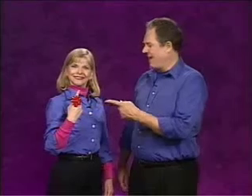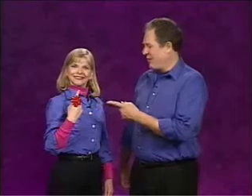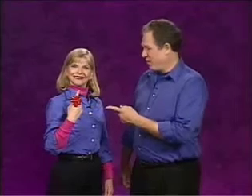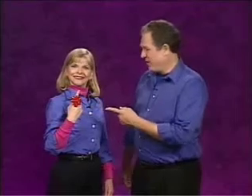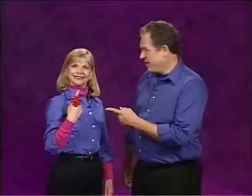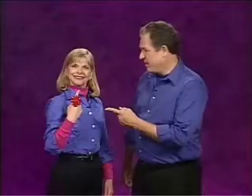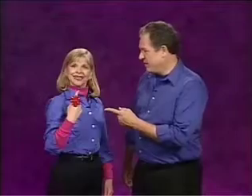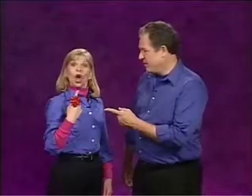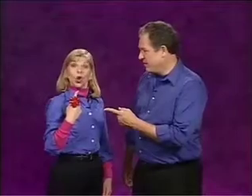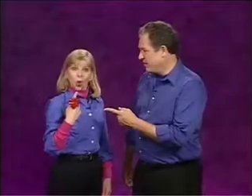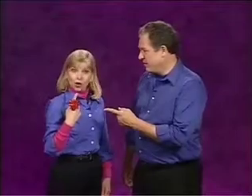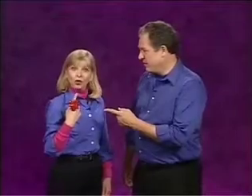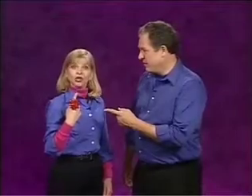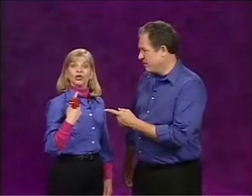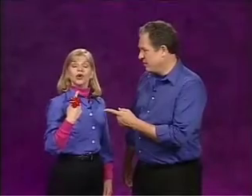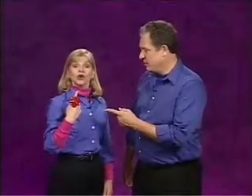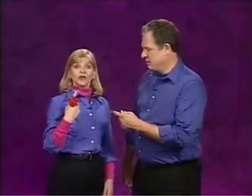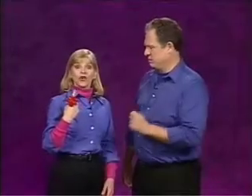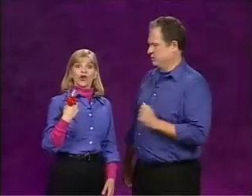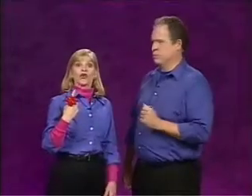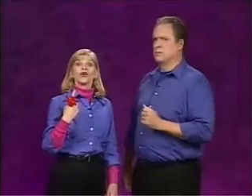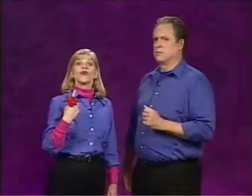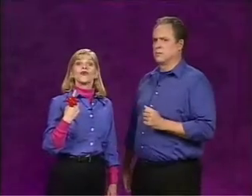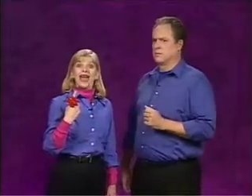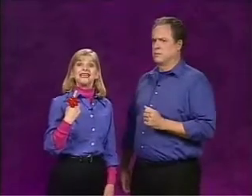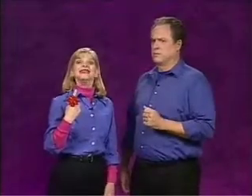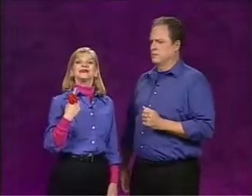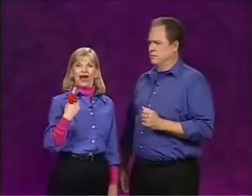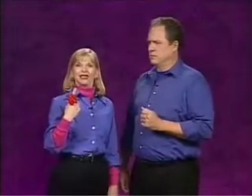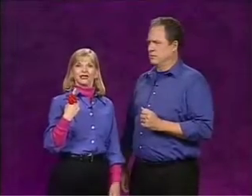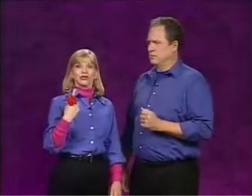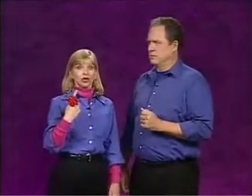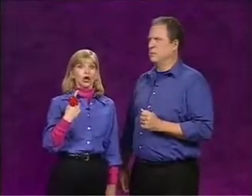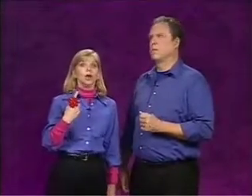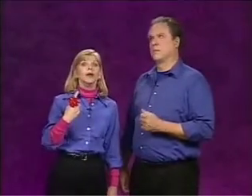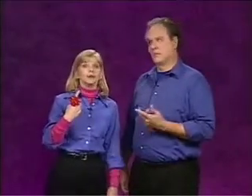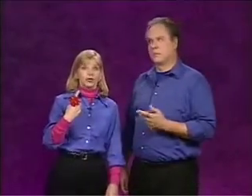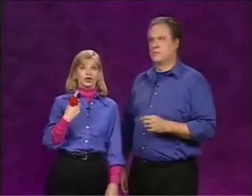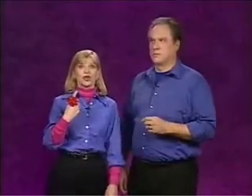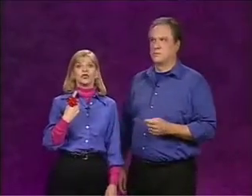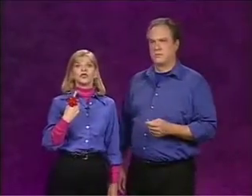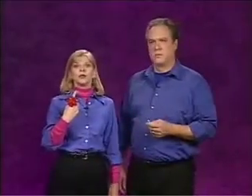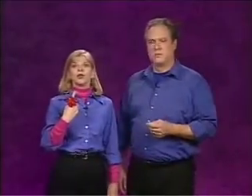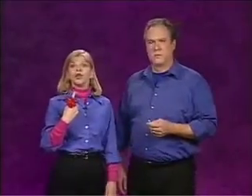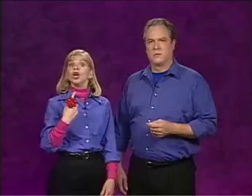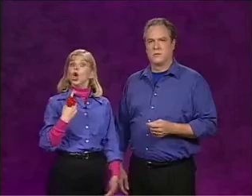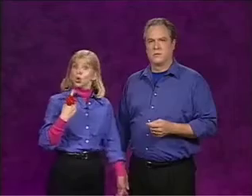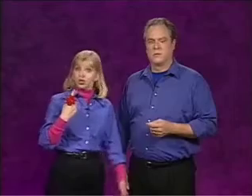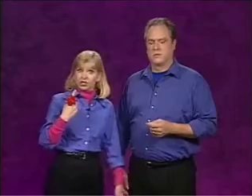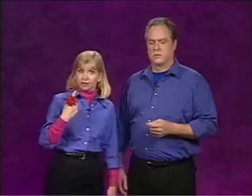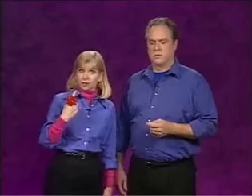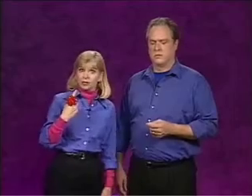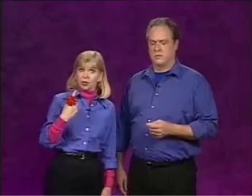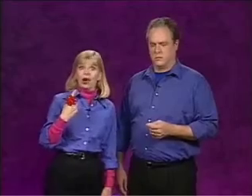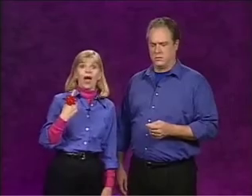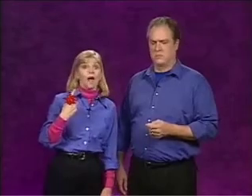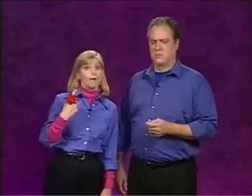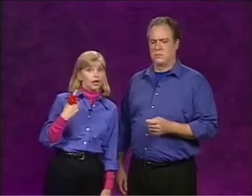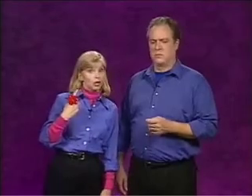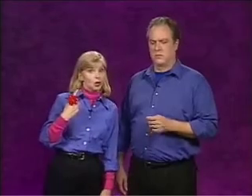And red? One or two. Fred Rogers. You know, Mr. Rogers' Neighborhood, which is in Pittsburgh.